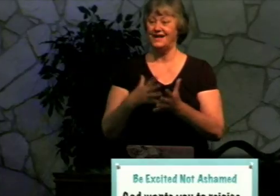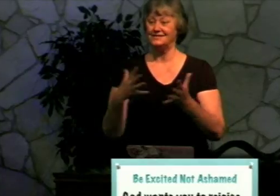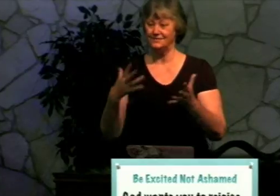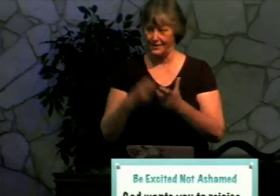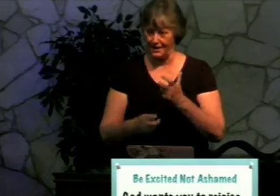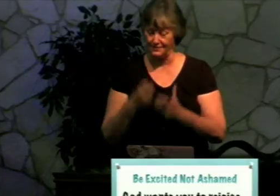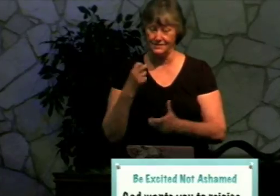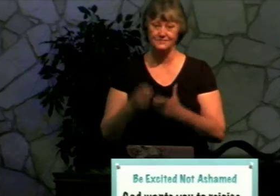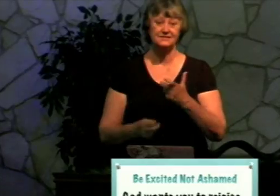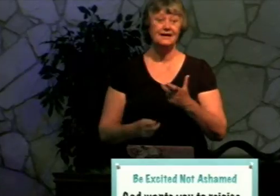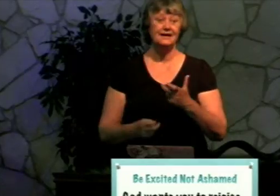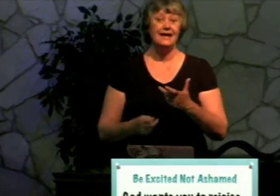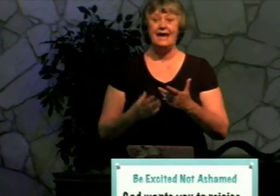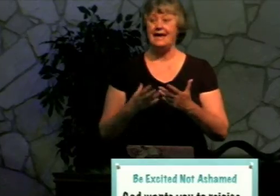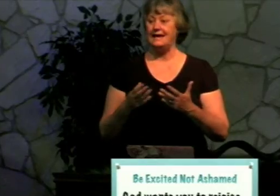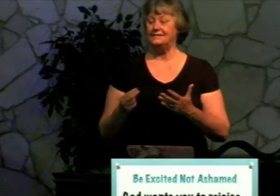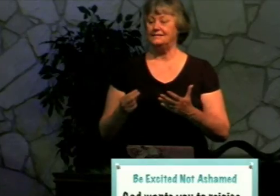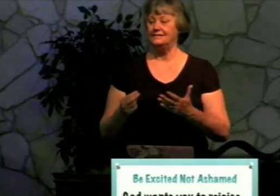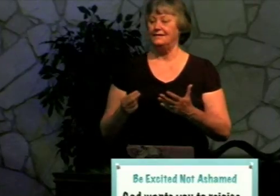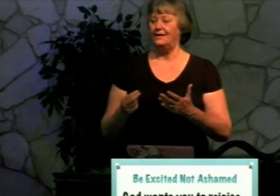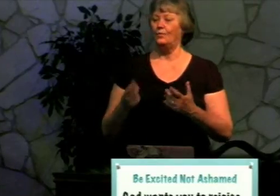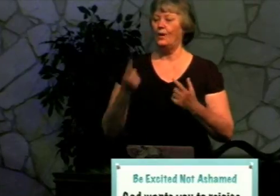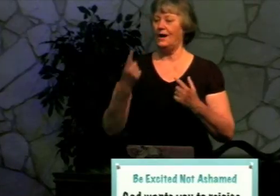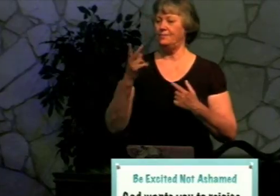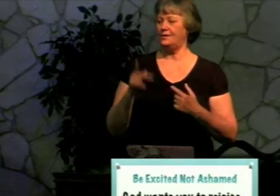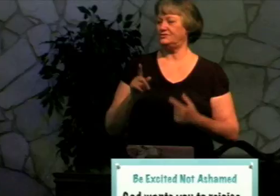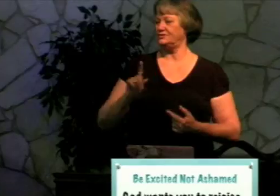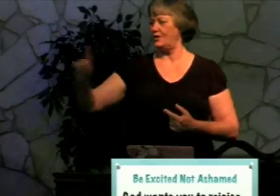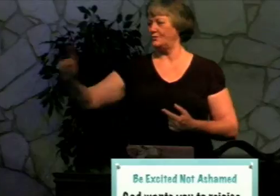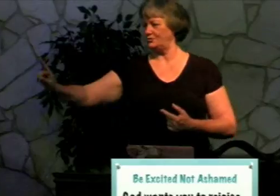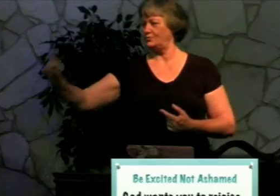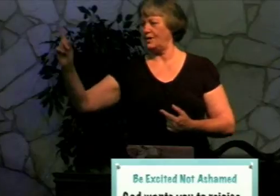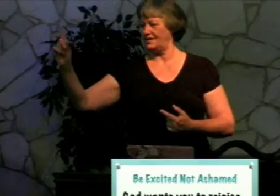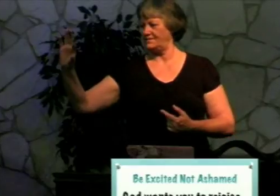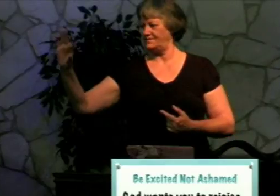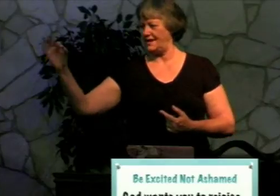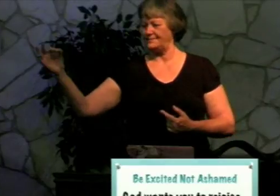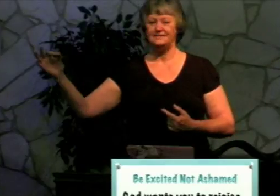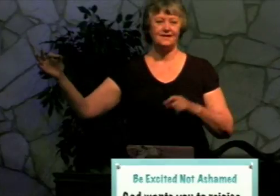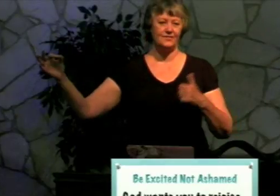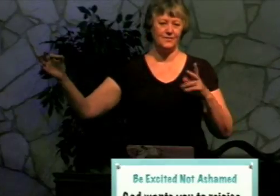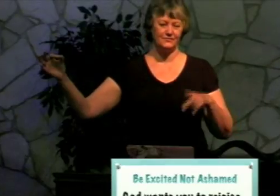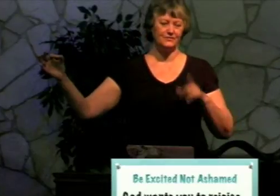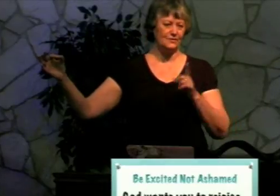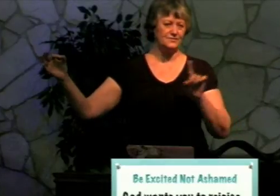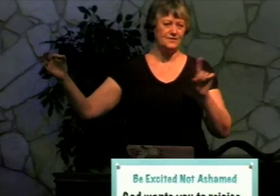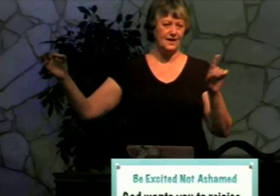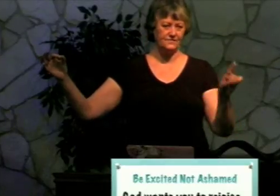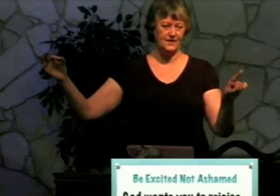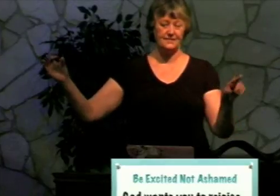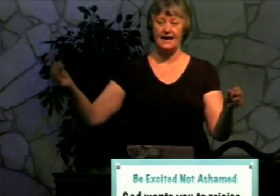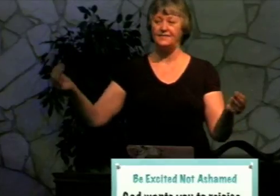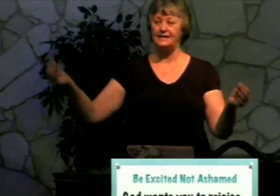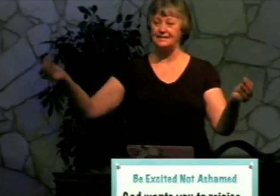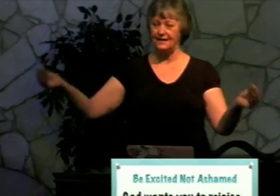lots of problems, and one person goes to one of the families, another person goes to the other family, and they give